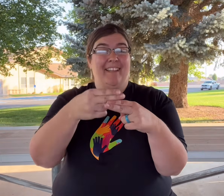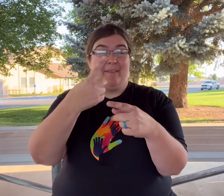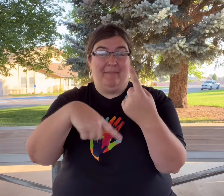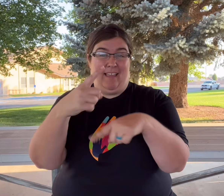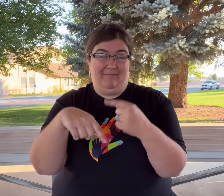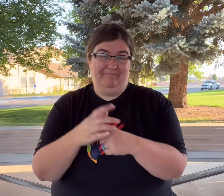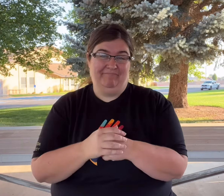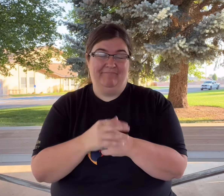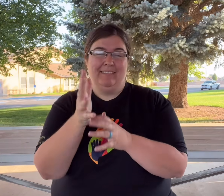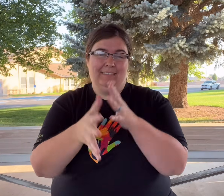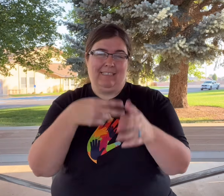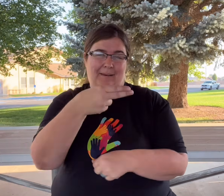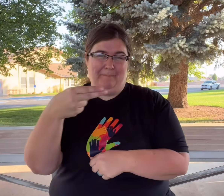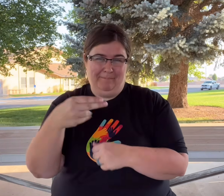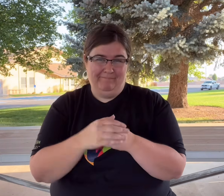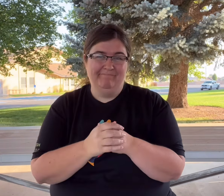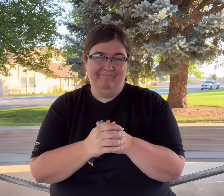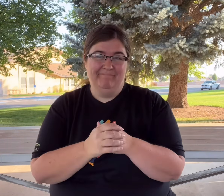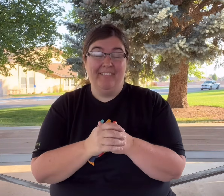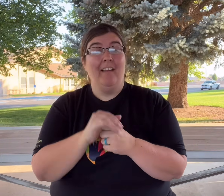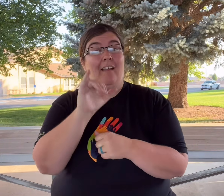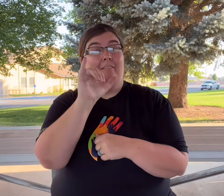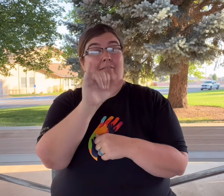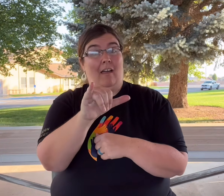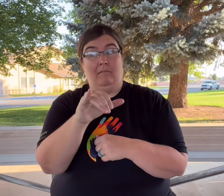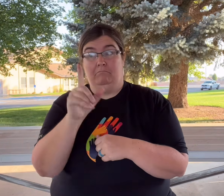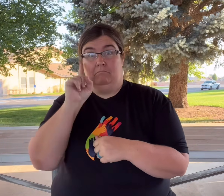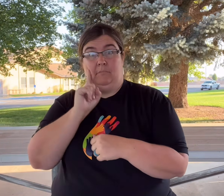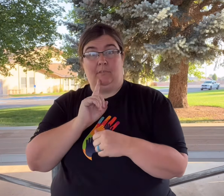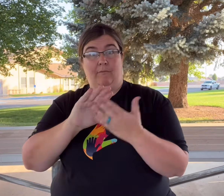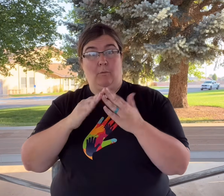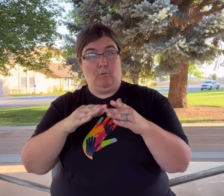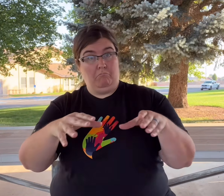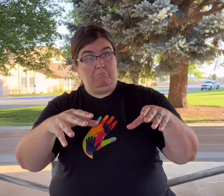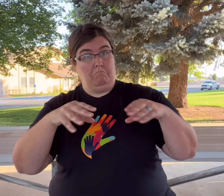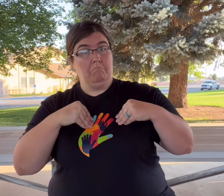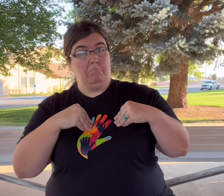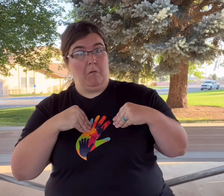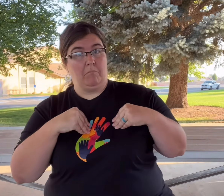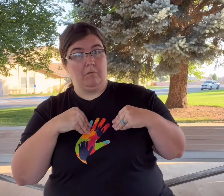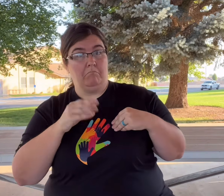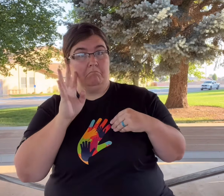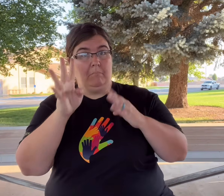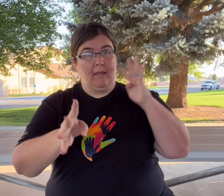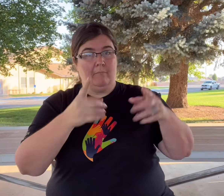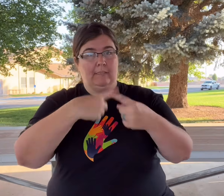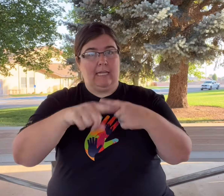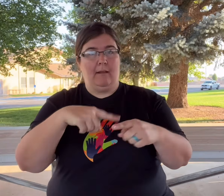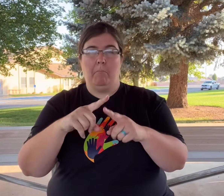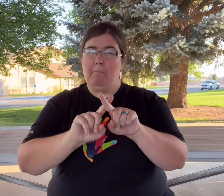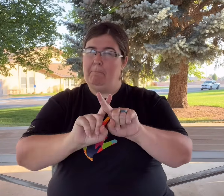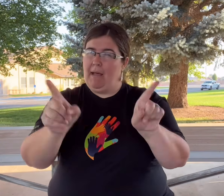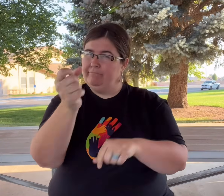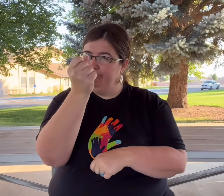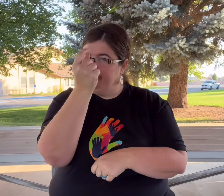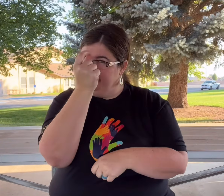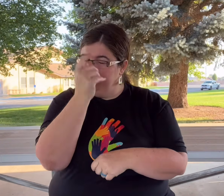So name signs or sign names, the deaf community accepts making up signs for sign names, but